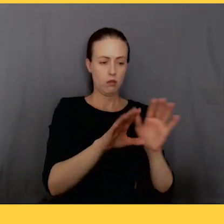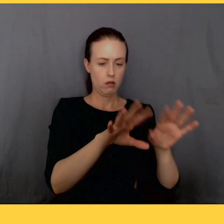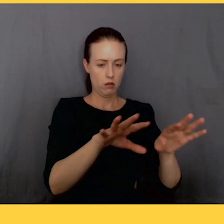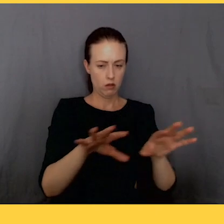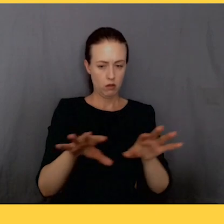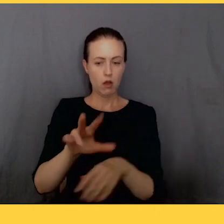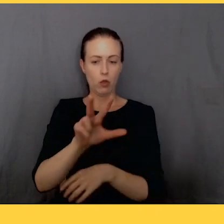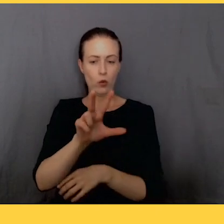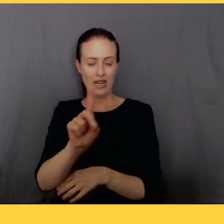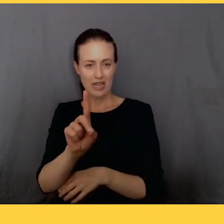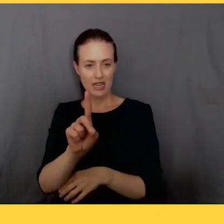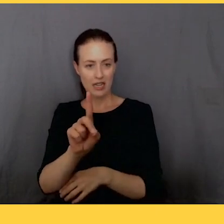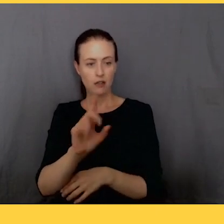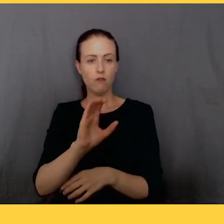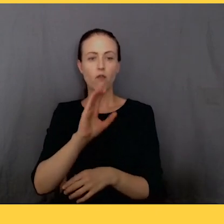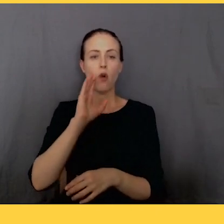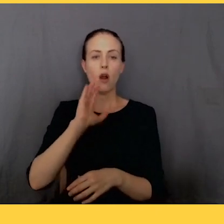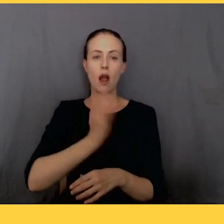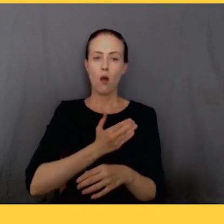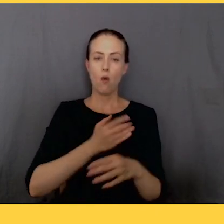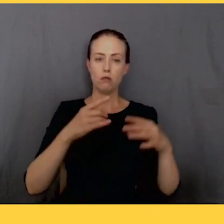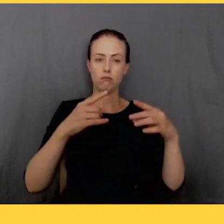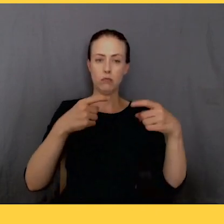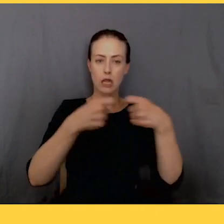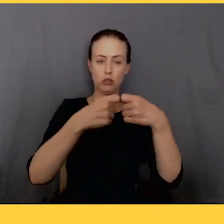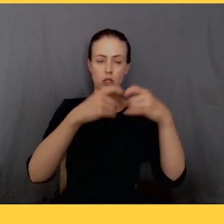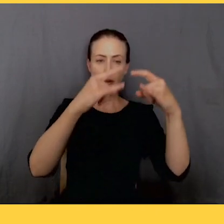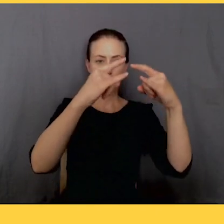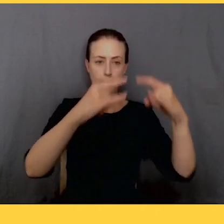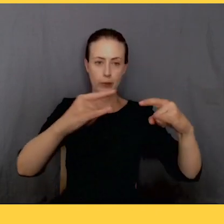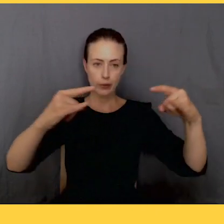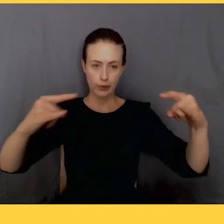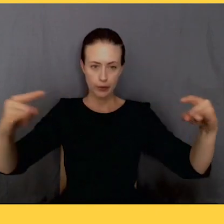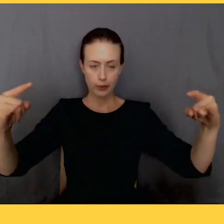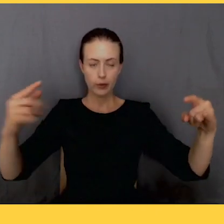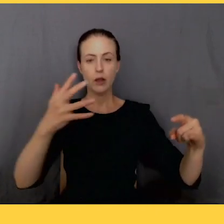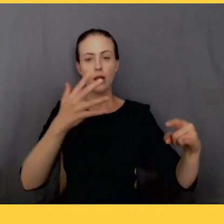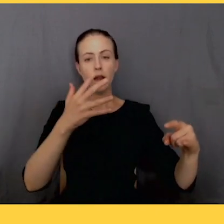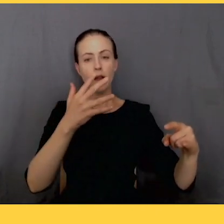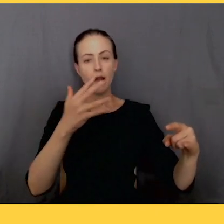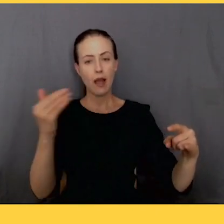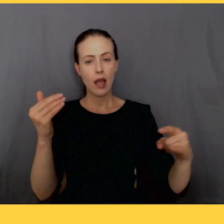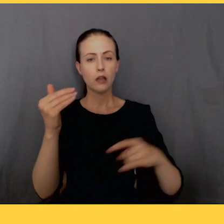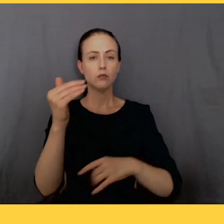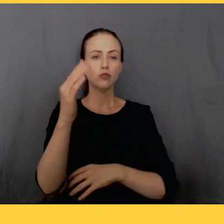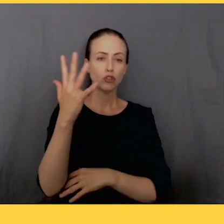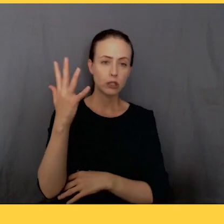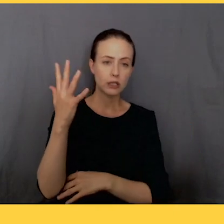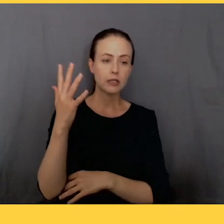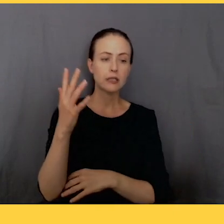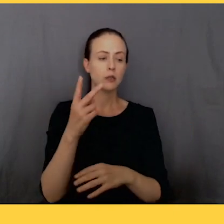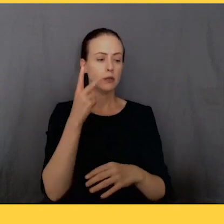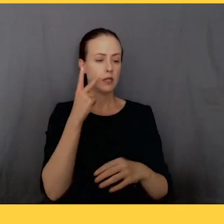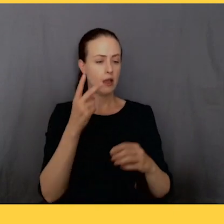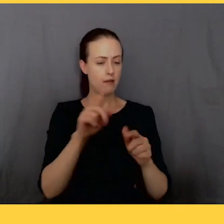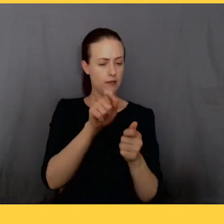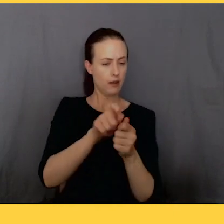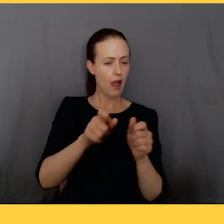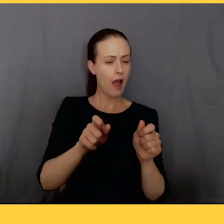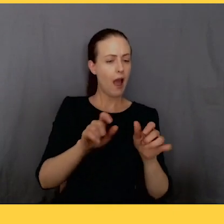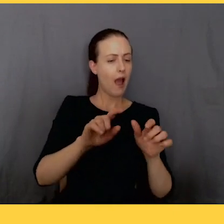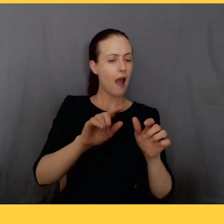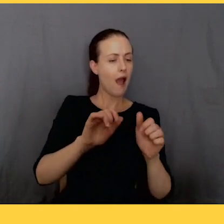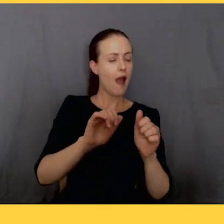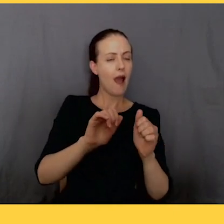adjacent objects, whether it be vegetations or buildings, and we have a precise measurements of a distance between these objects. So this is one